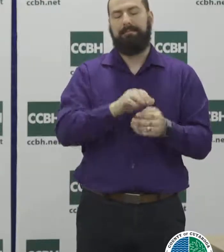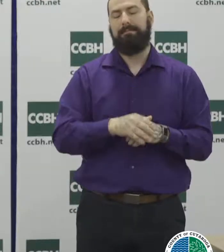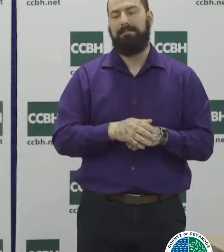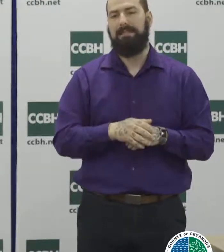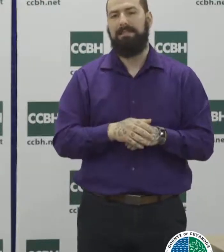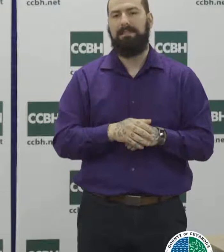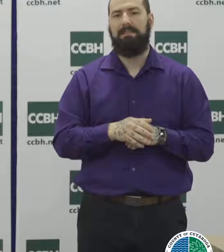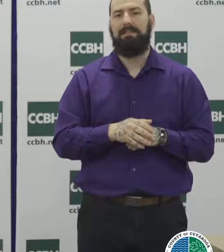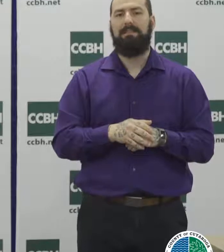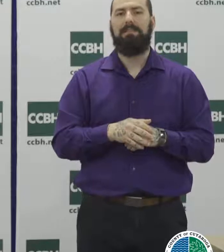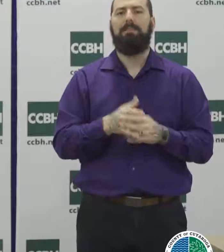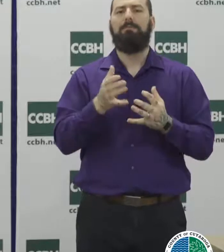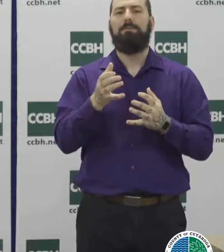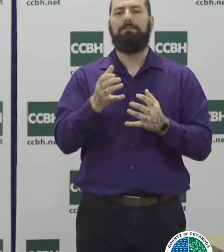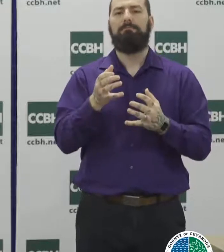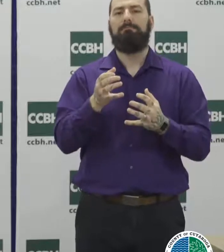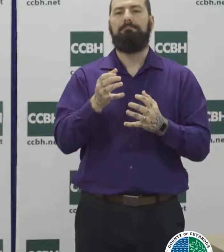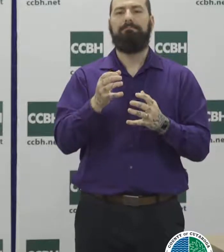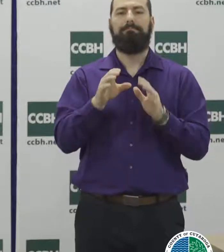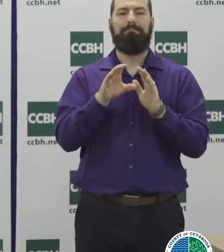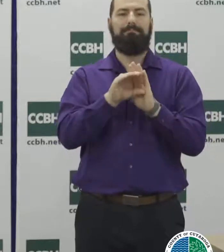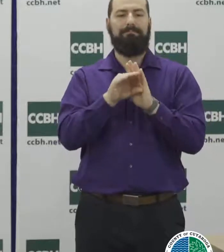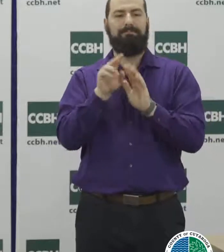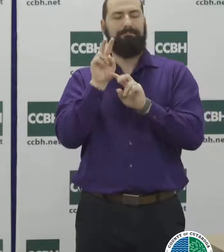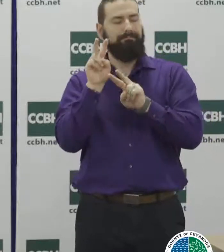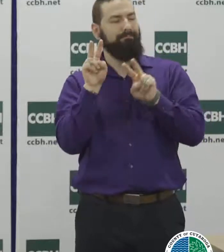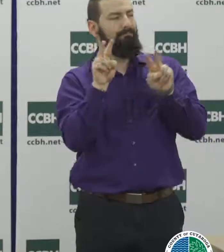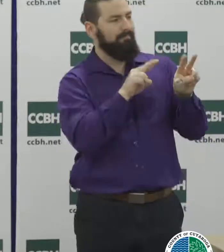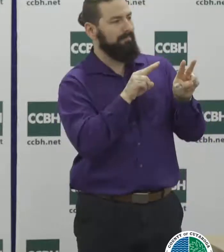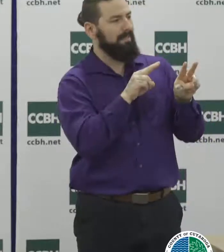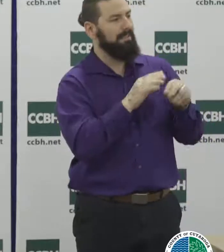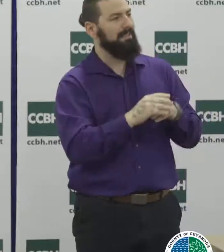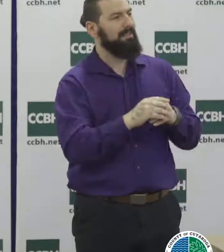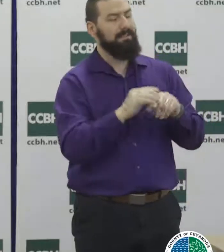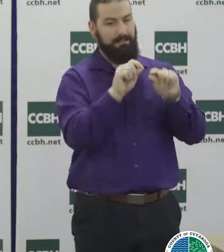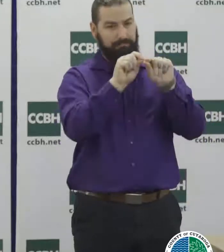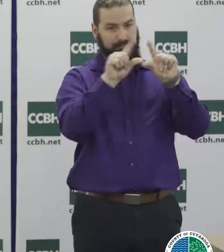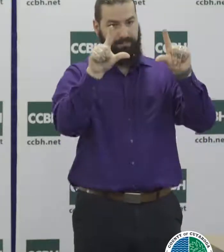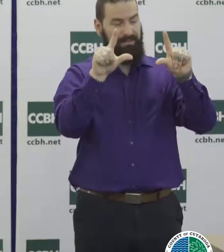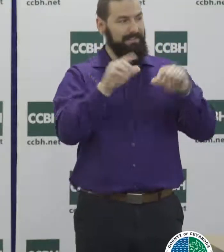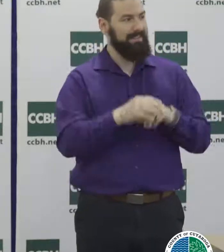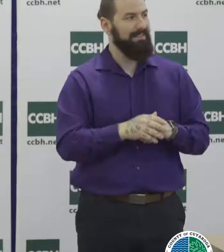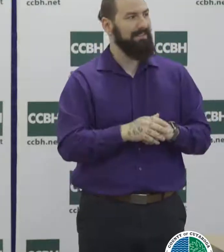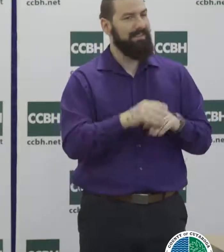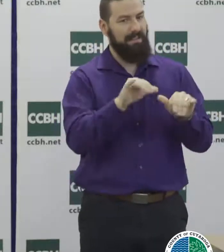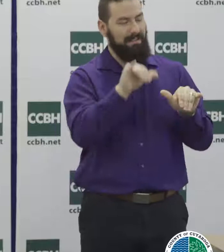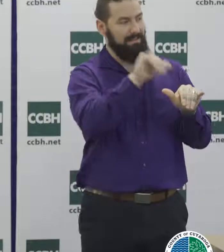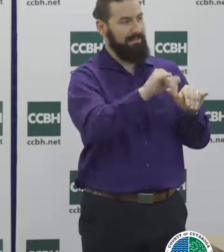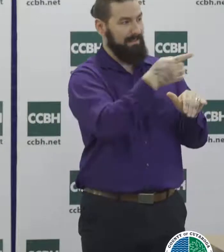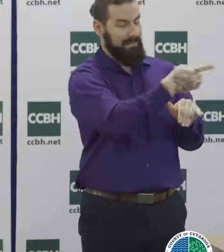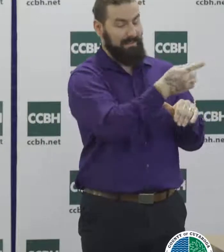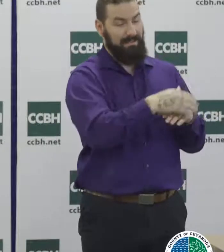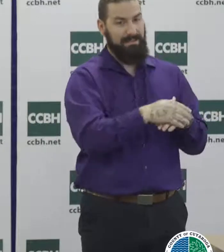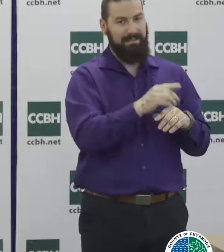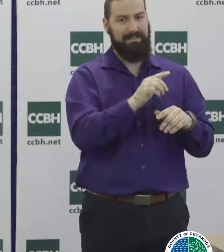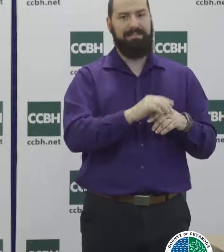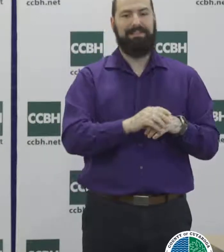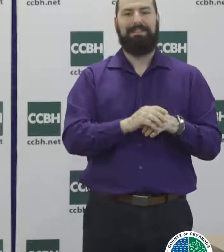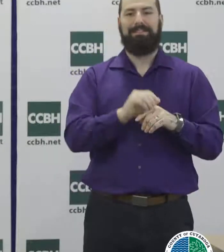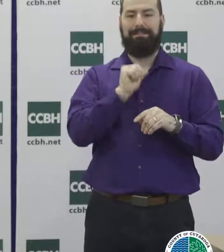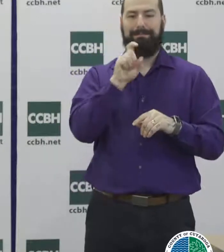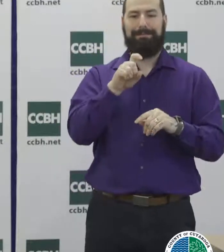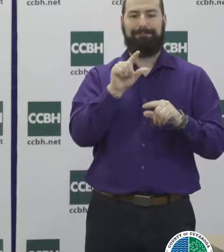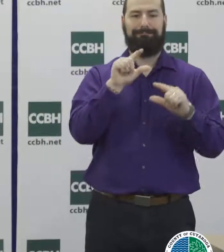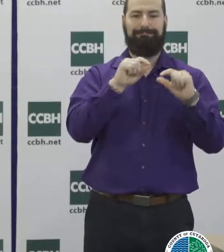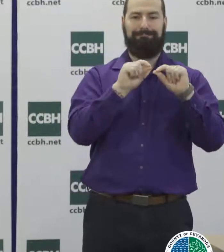ask the cameras to shift because we're going to go to the slides, and we'll stay there so you won't have to shift back. The slides